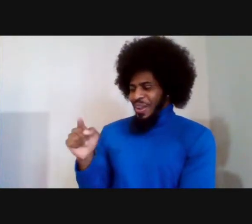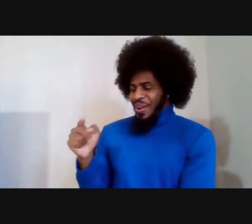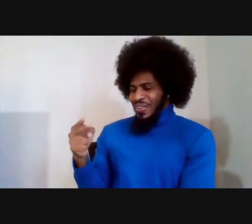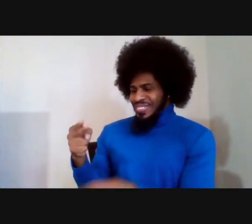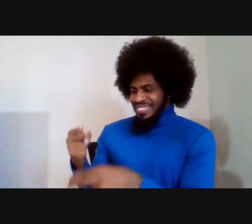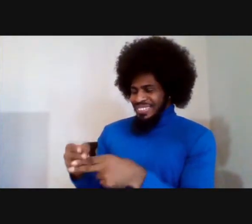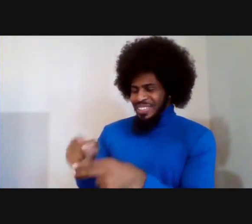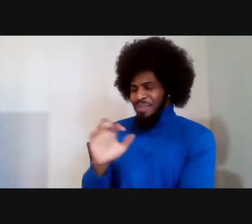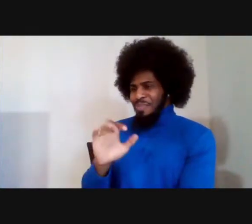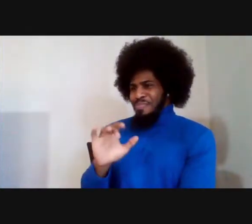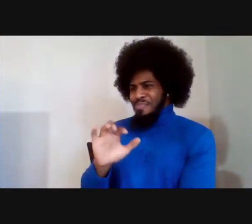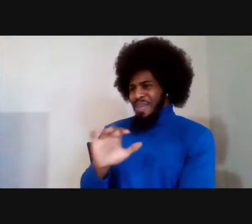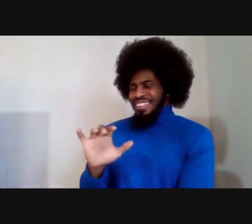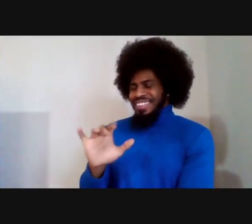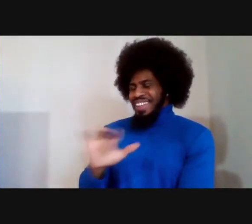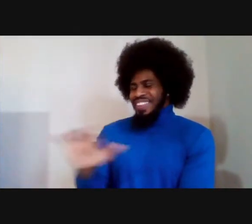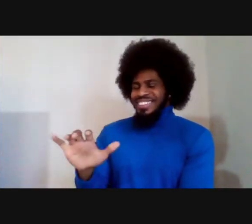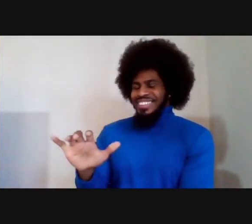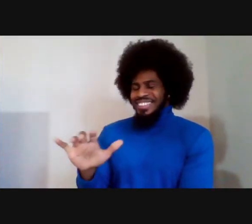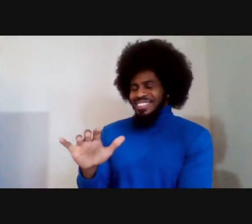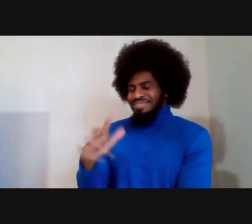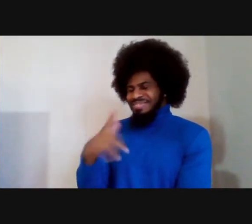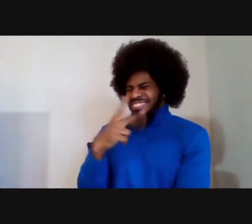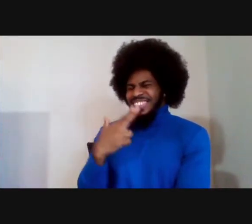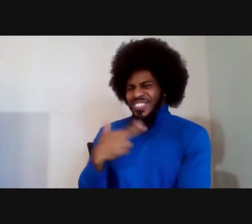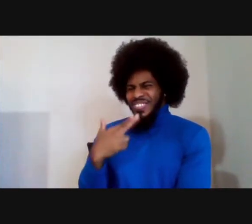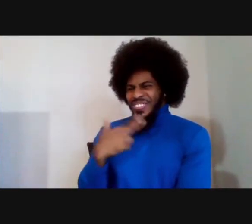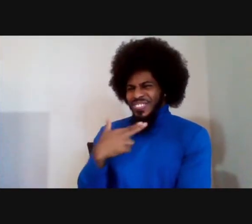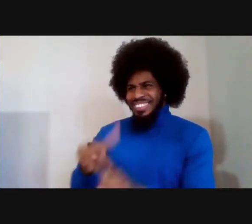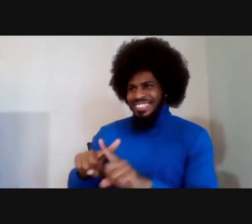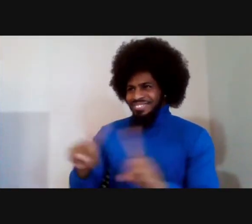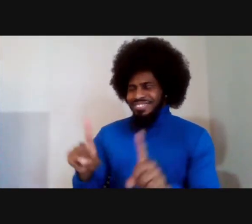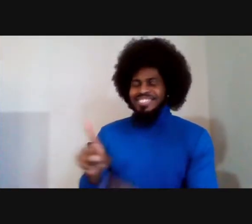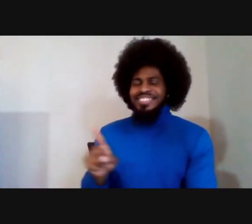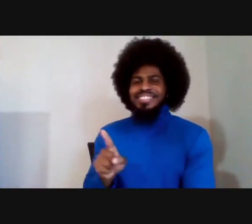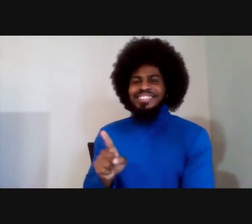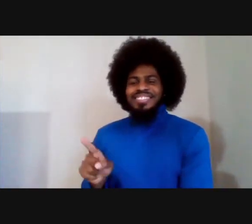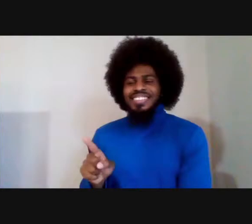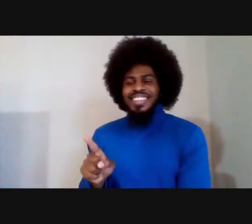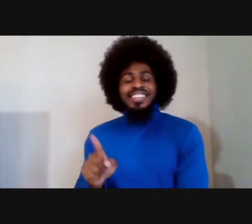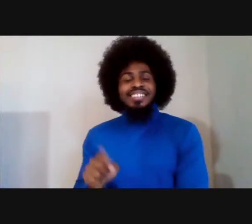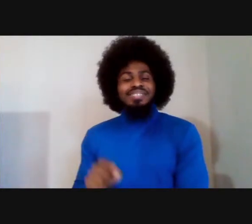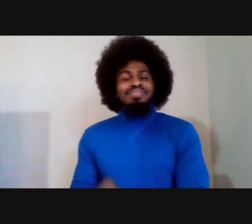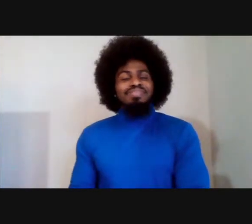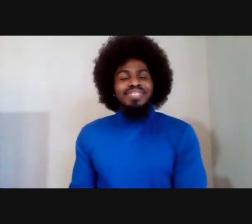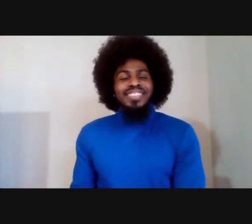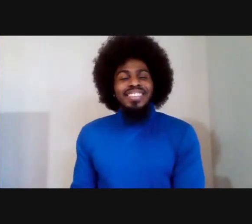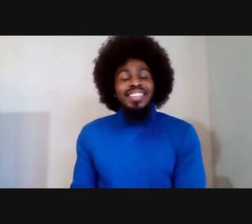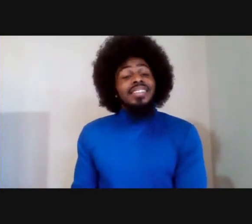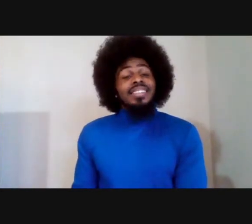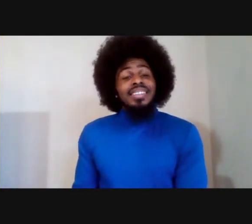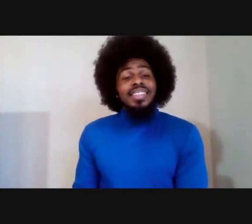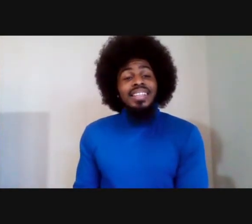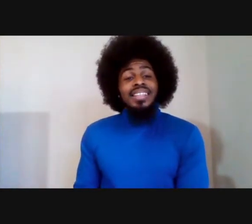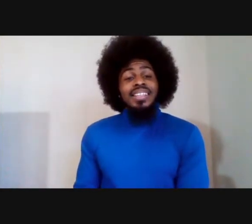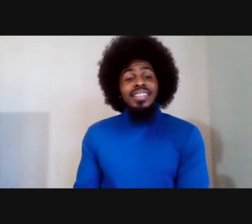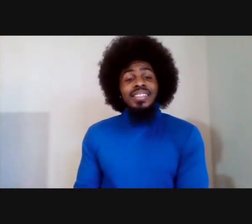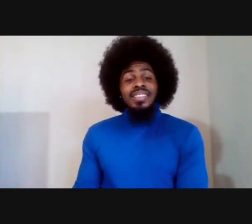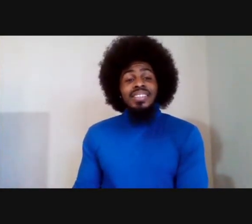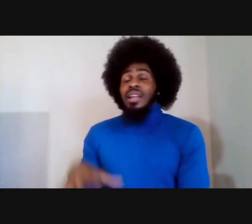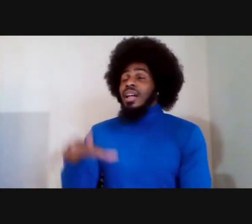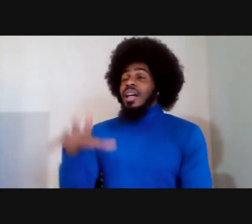Laniqua, Jasmine, Torre, Tara, TJ, and great auntie of TJ, Hamilton,